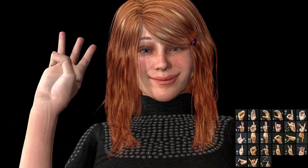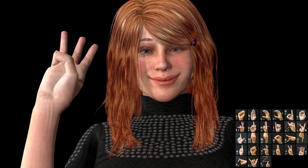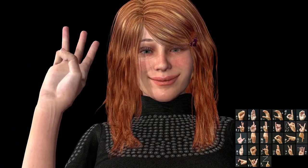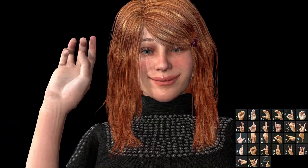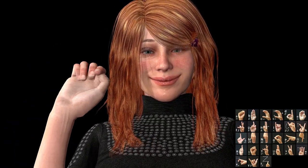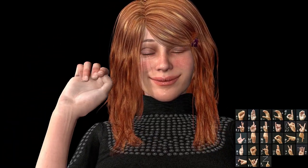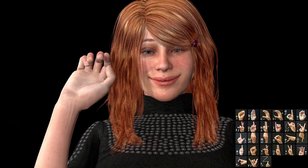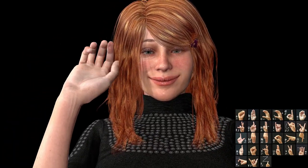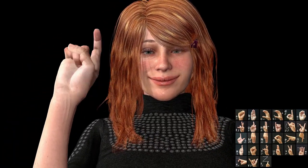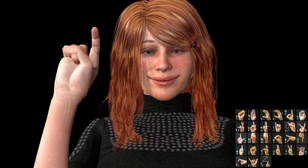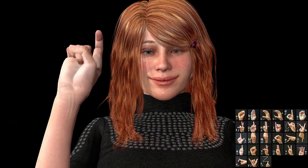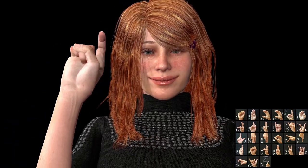There, it'll on it.